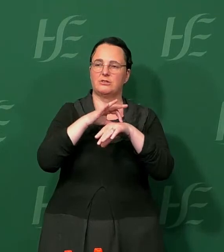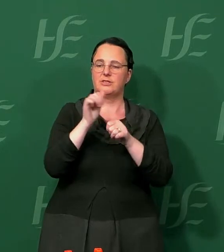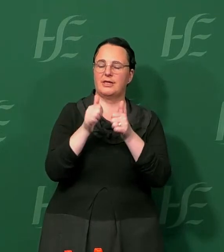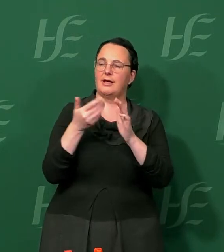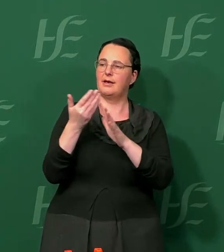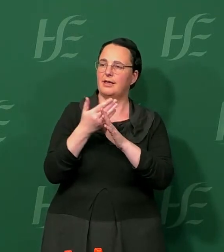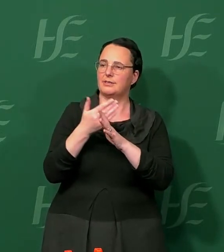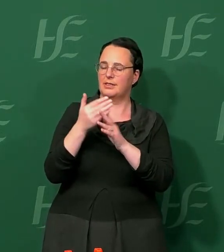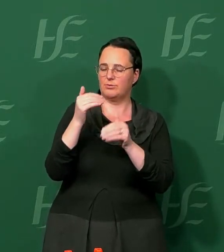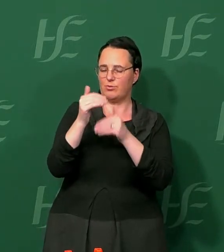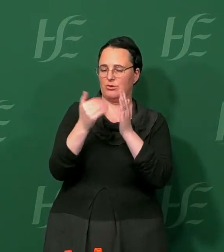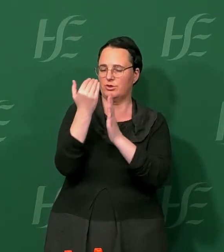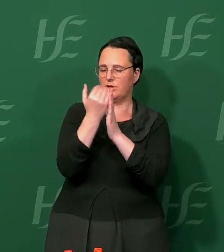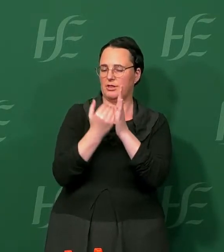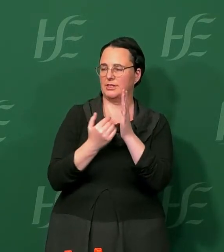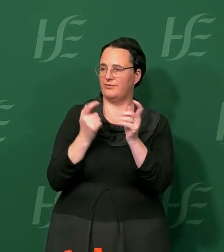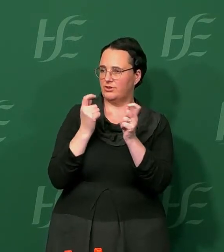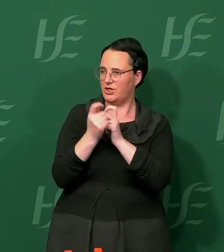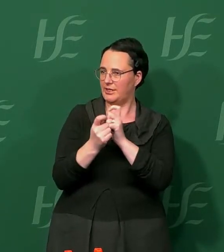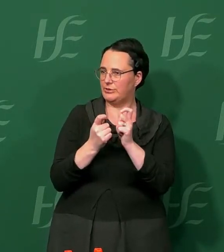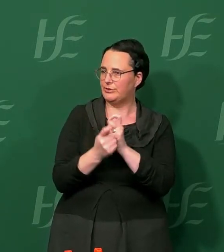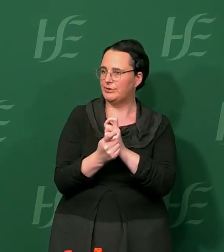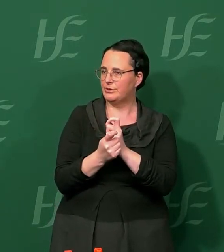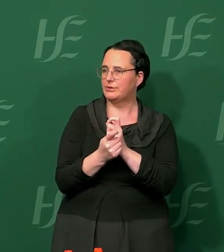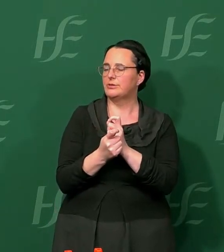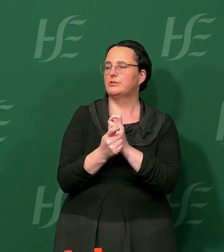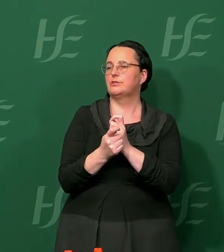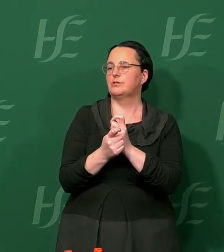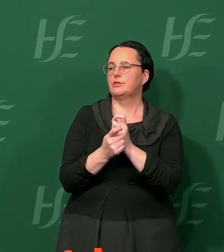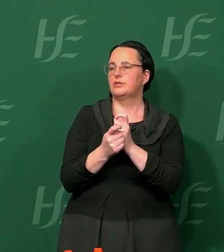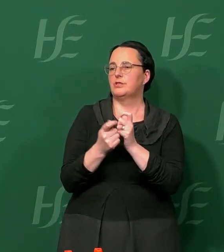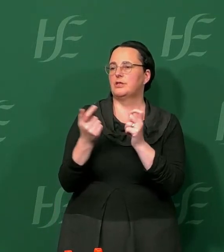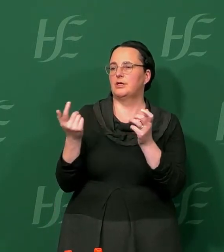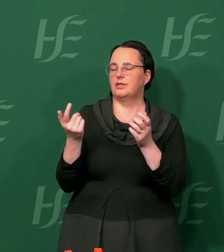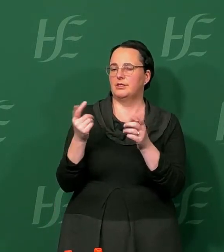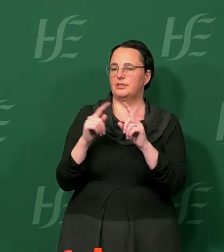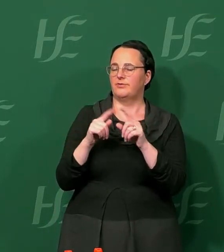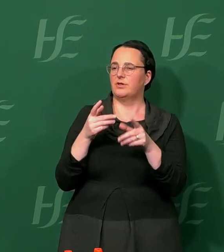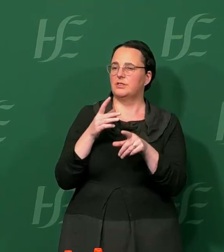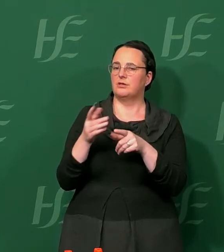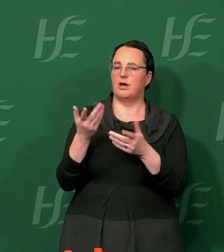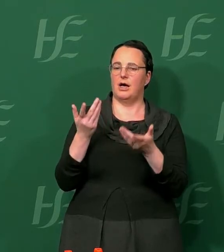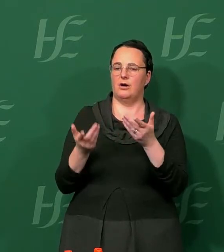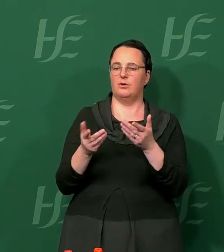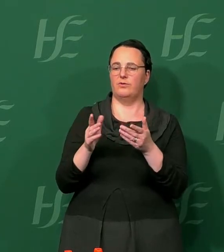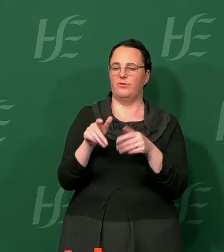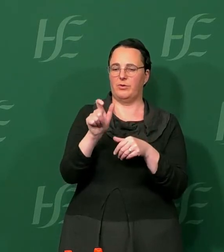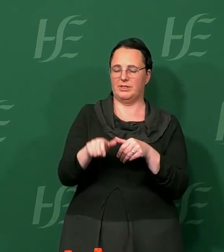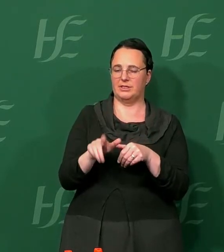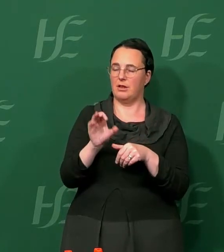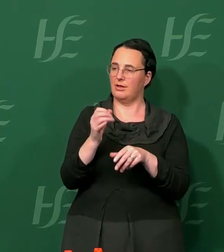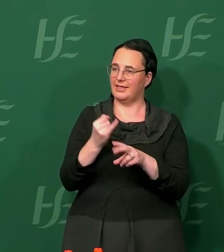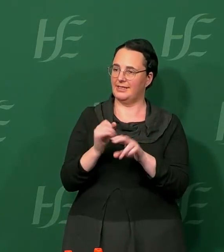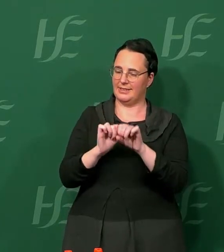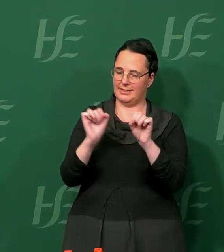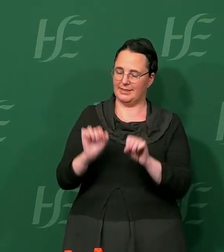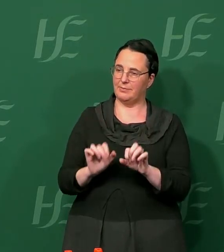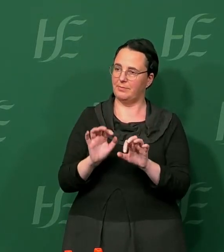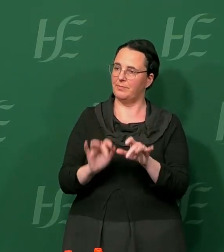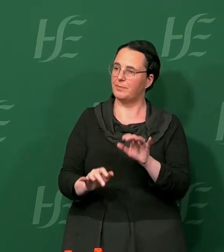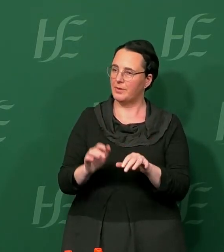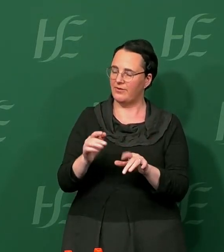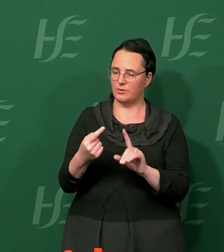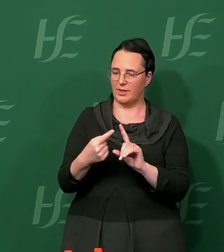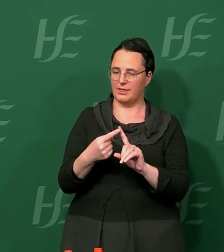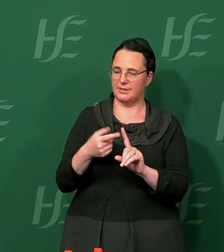protocols. We have also changed and put in place multi-authentication process, so people, as they're logging into certain systems, have to authenticate themselves